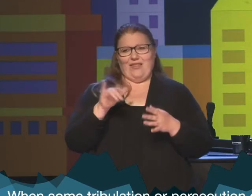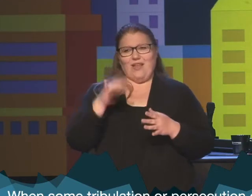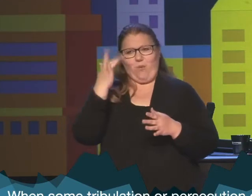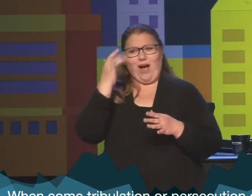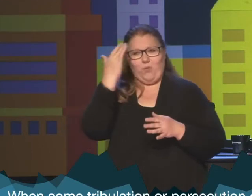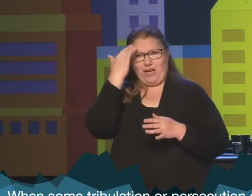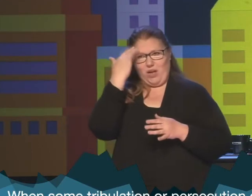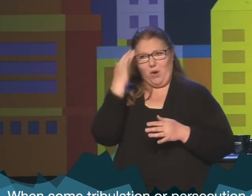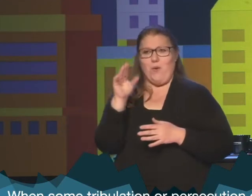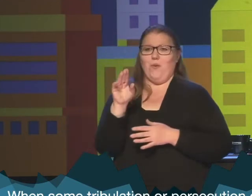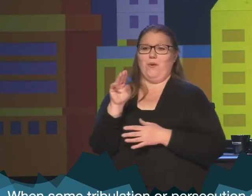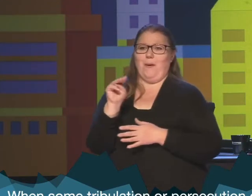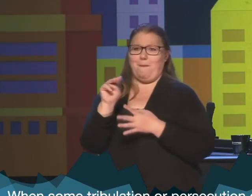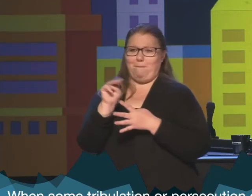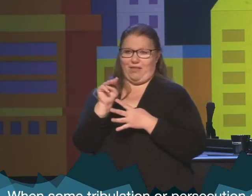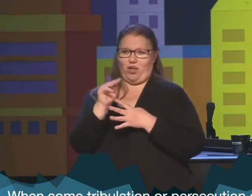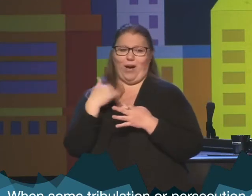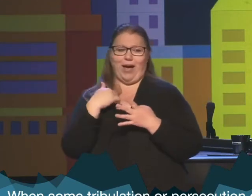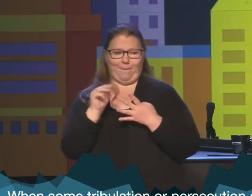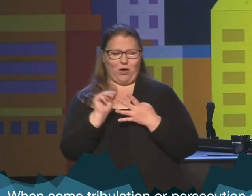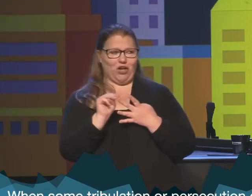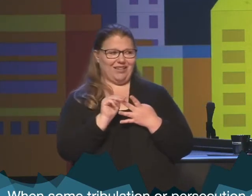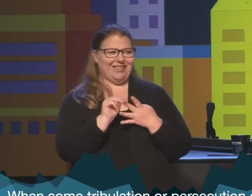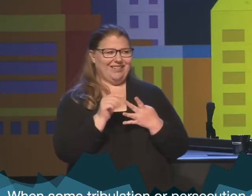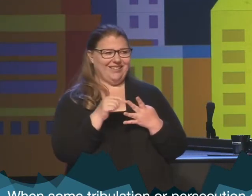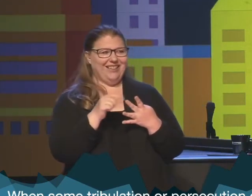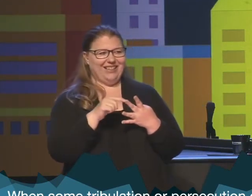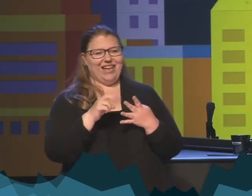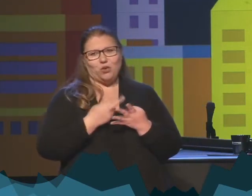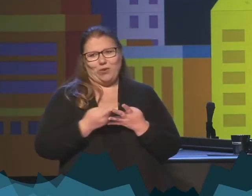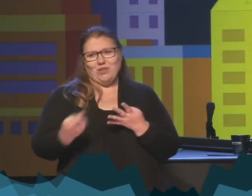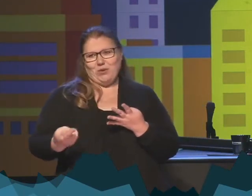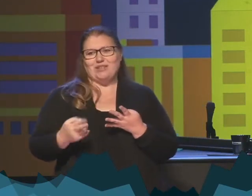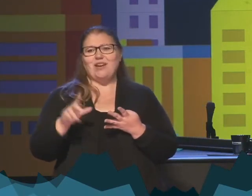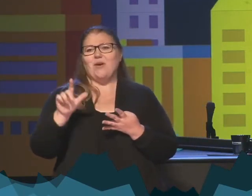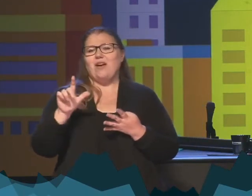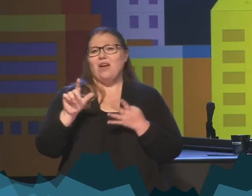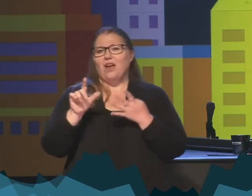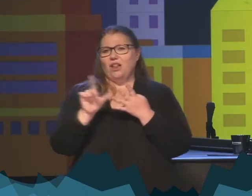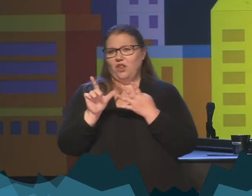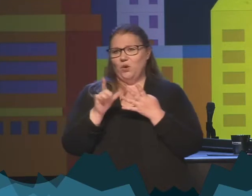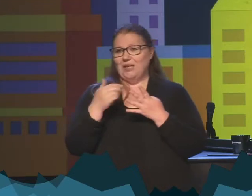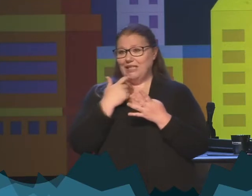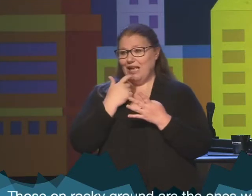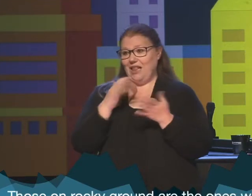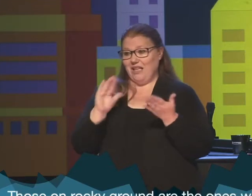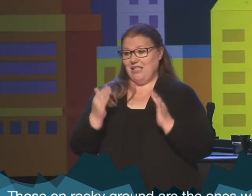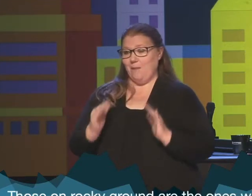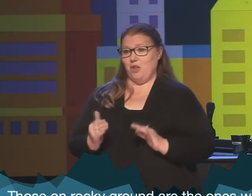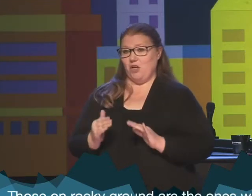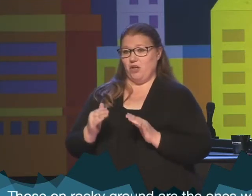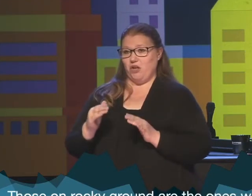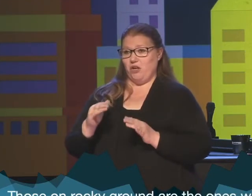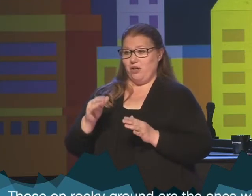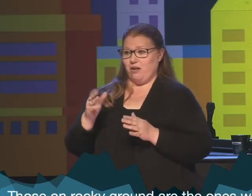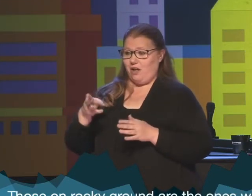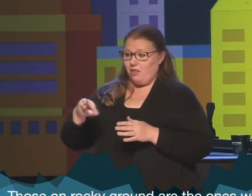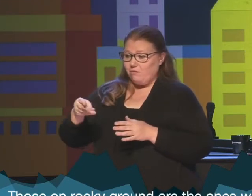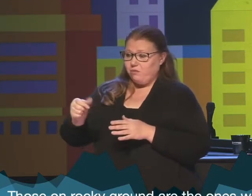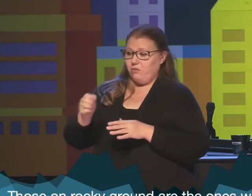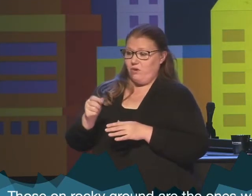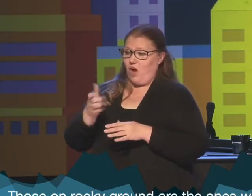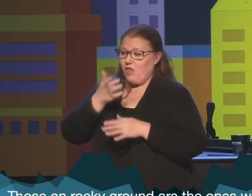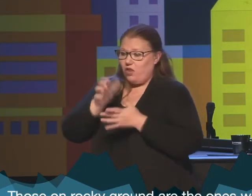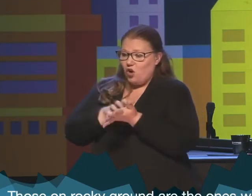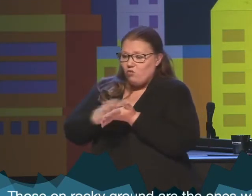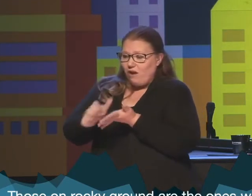know Matthew had Mark, right? Luke says something very, very similar. Again, those on the rocky ground are the ones who, when